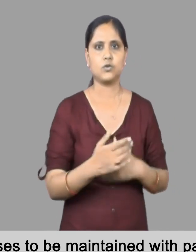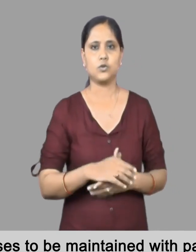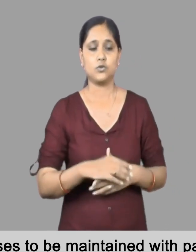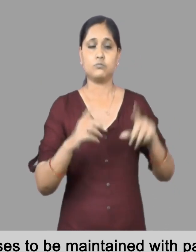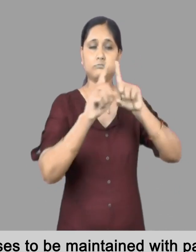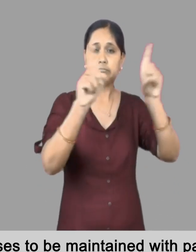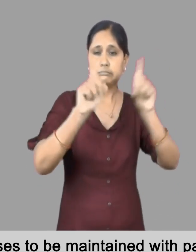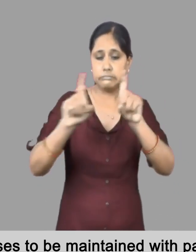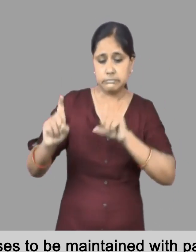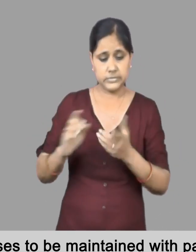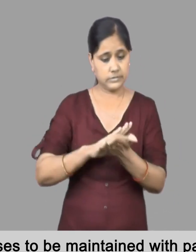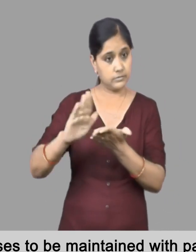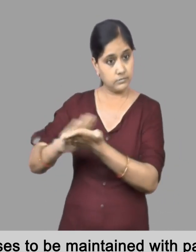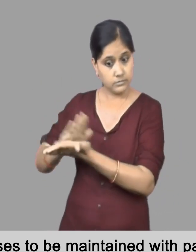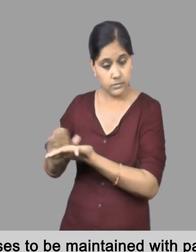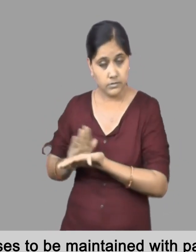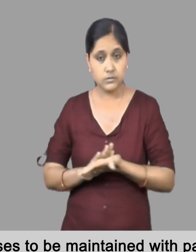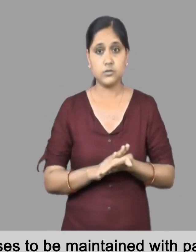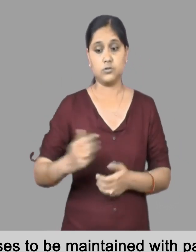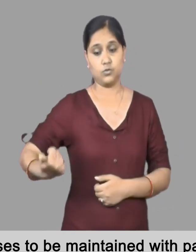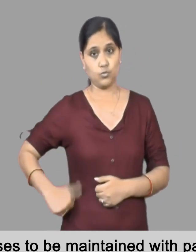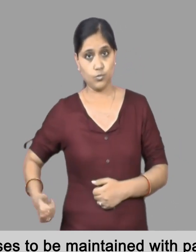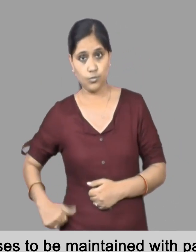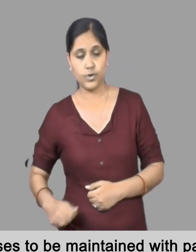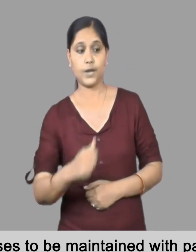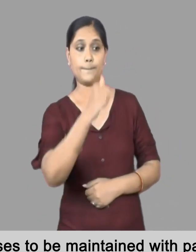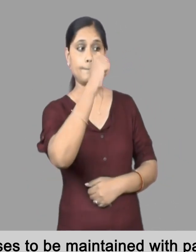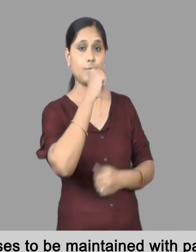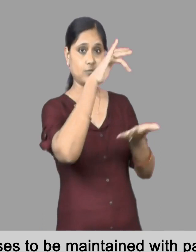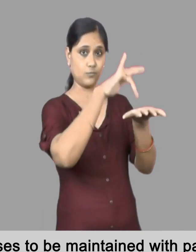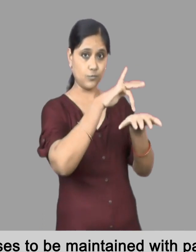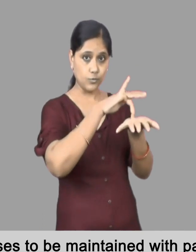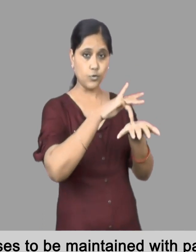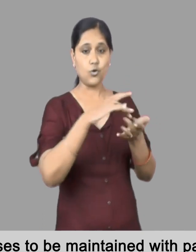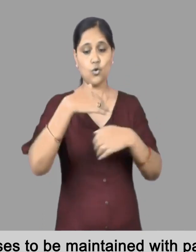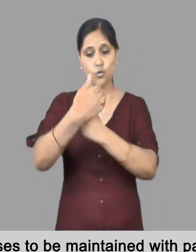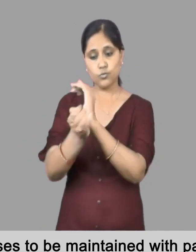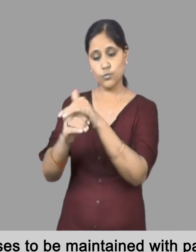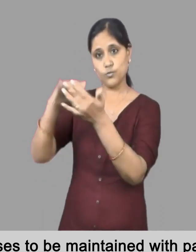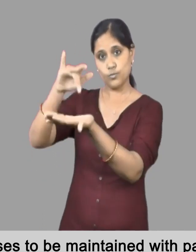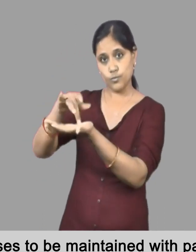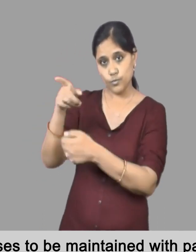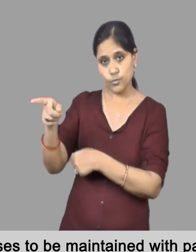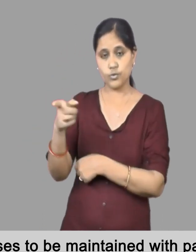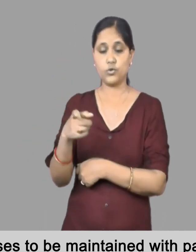sanitation within the premises to be maintained with particular focus on